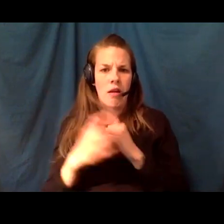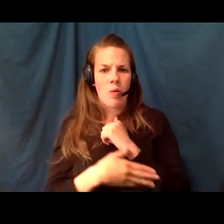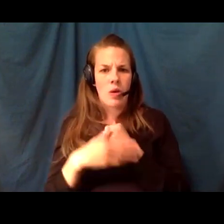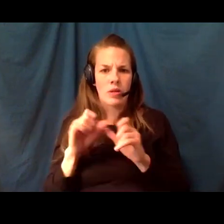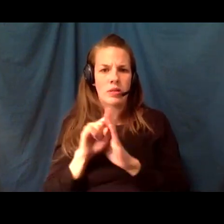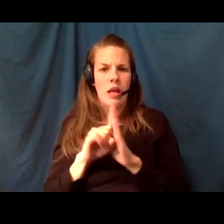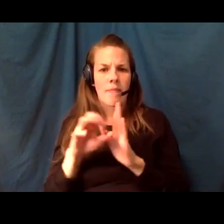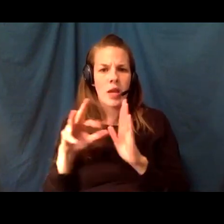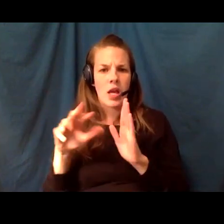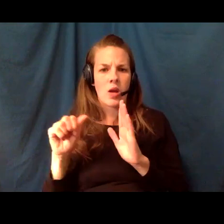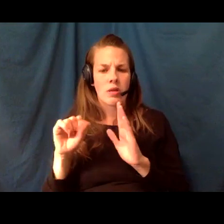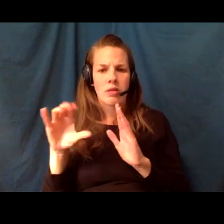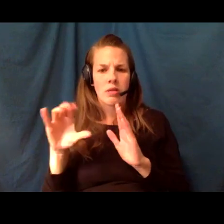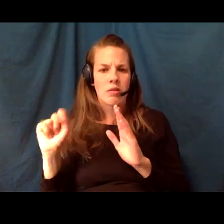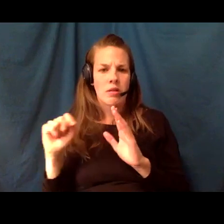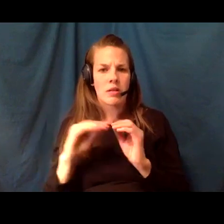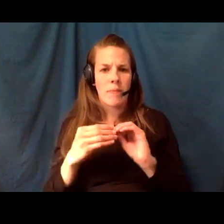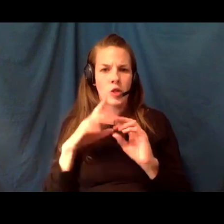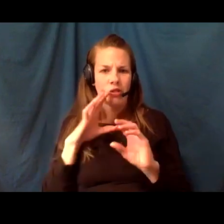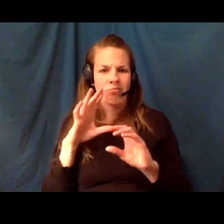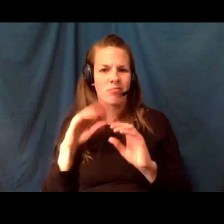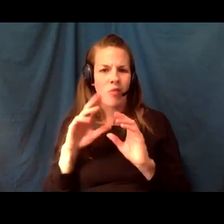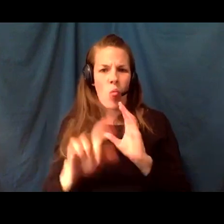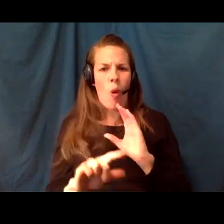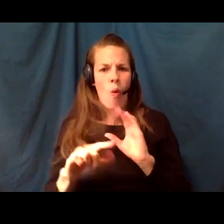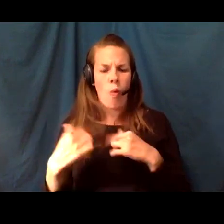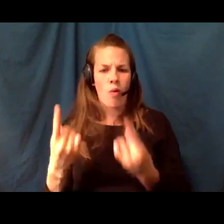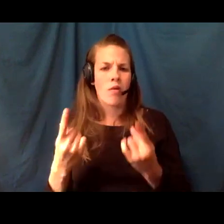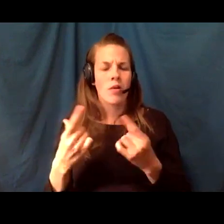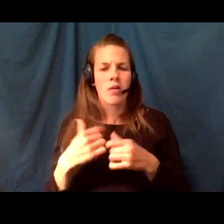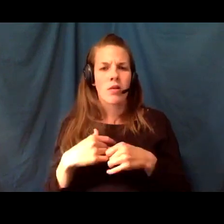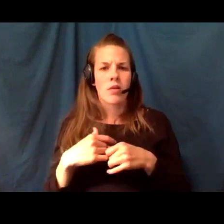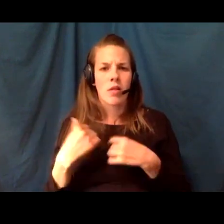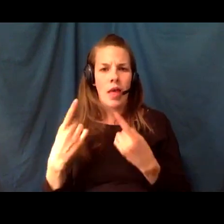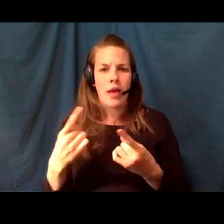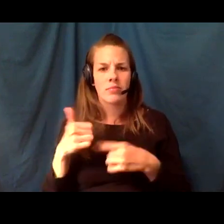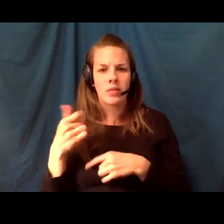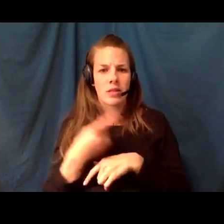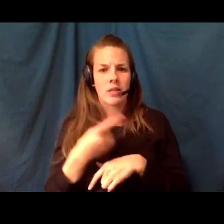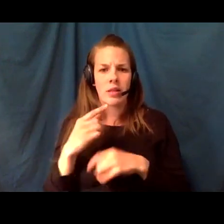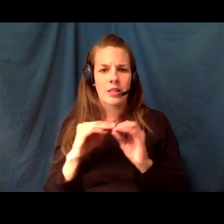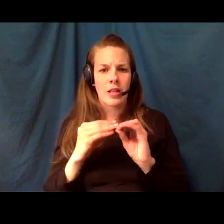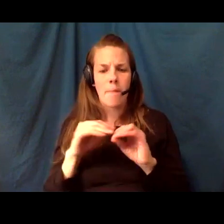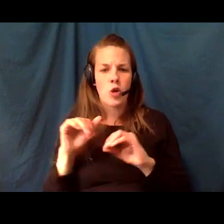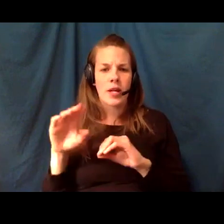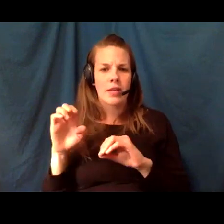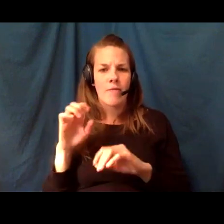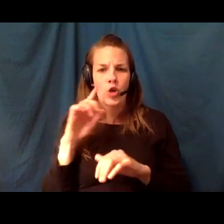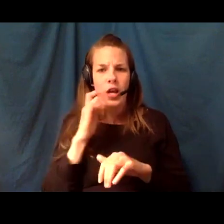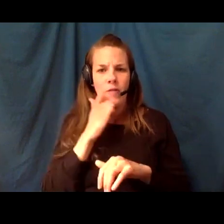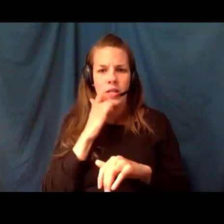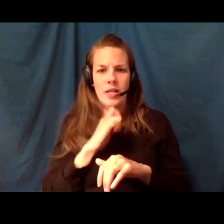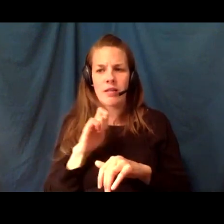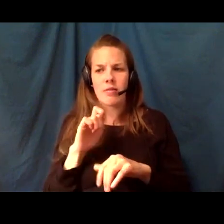but in Scott County, our numbers are low. Since in the last 10 days, the number of cases per day reported by the